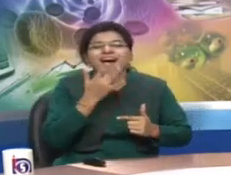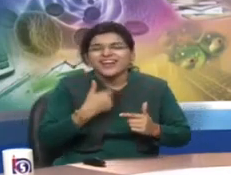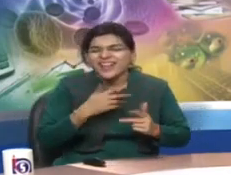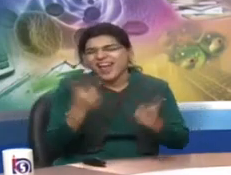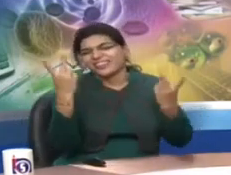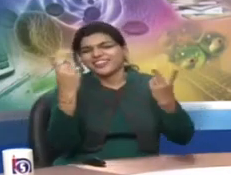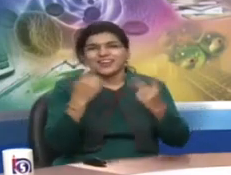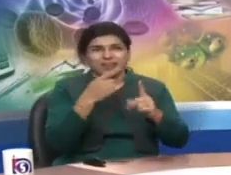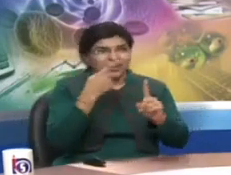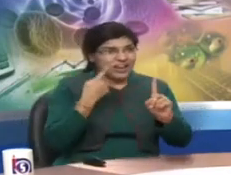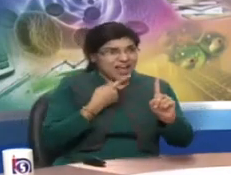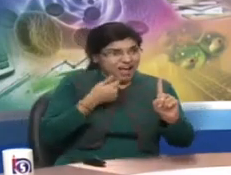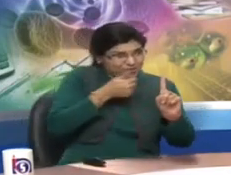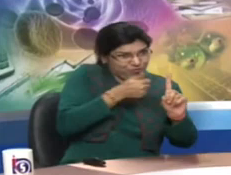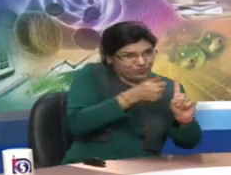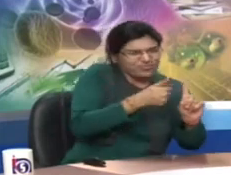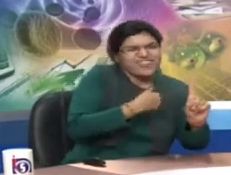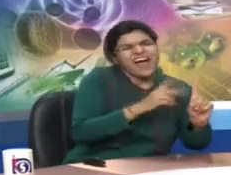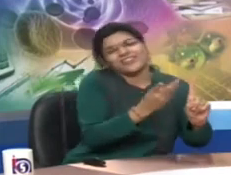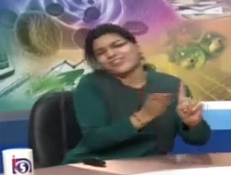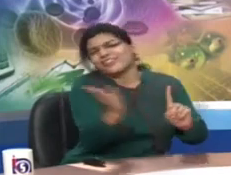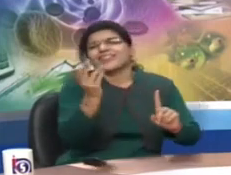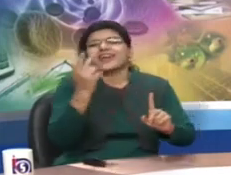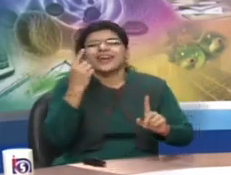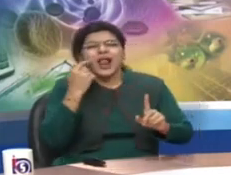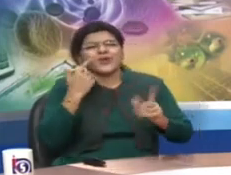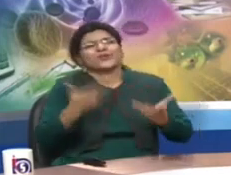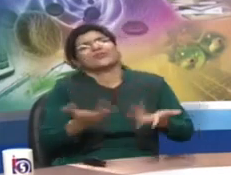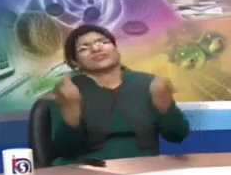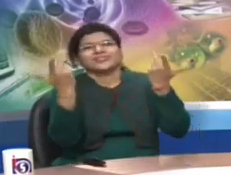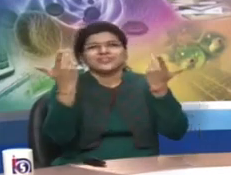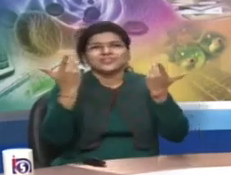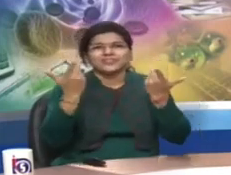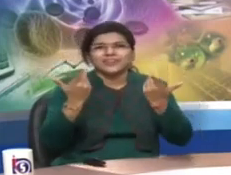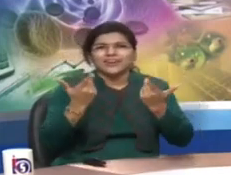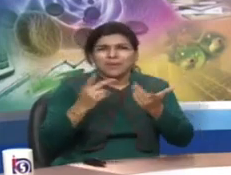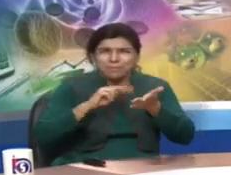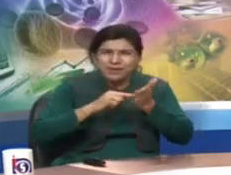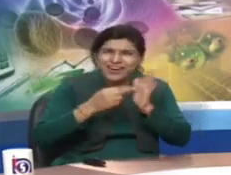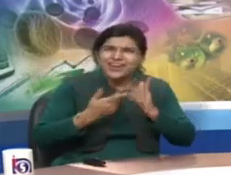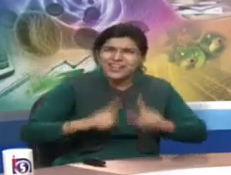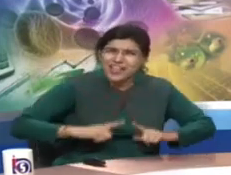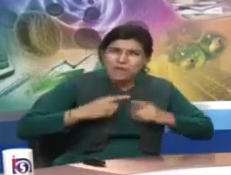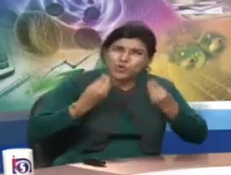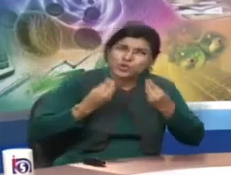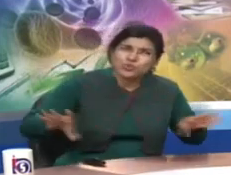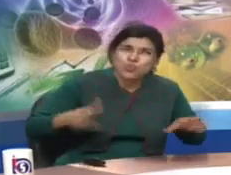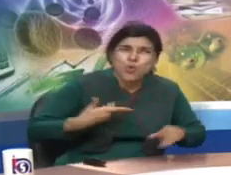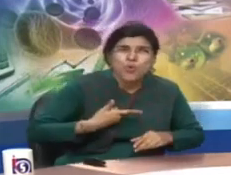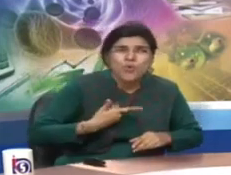own life, my own colors? Or do I always have to follow red?